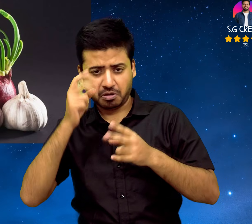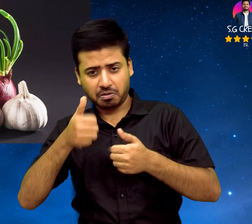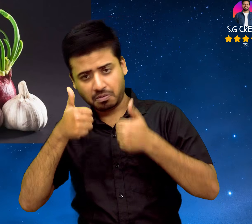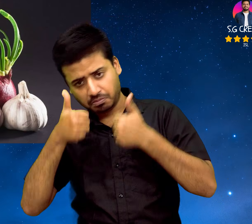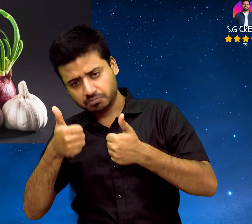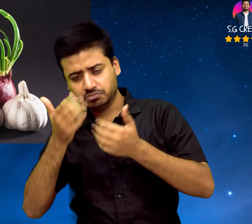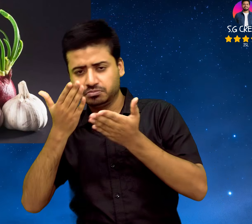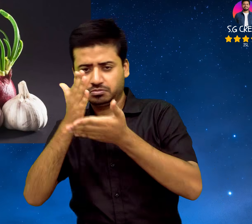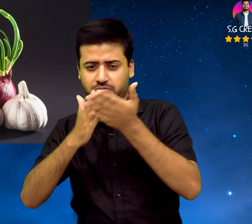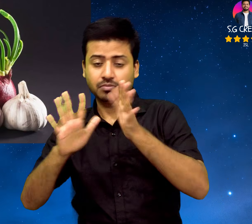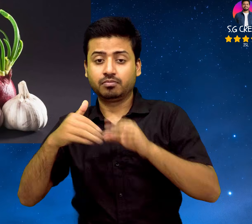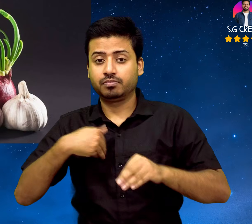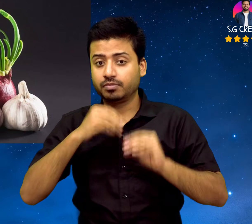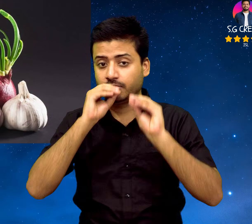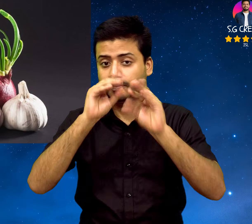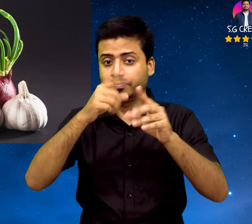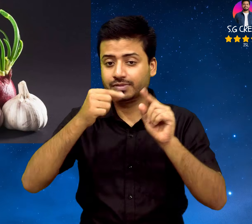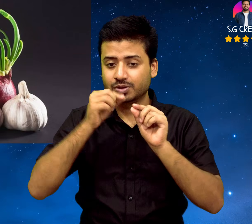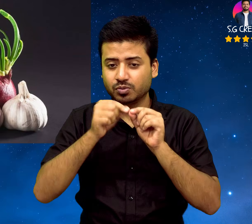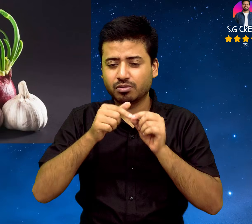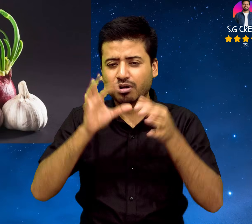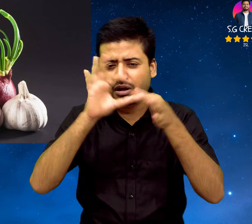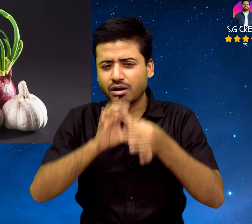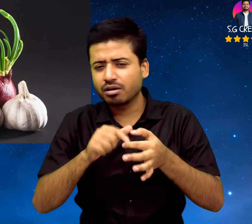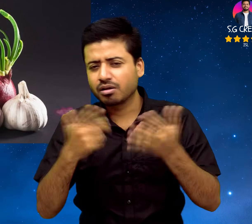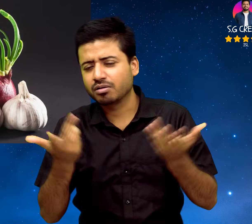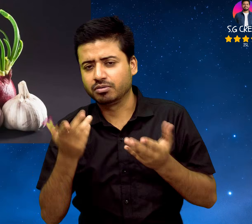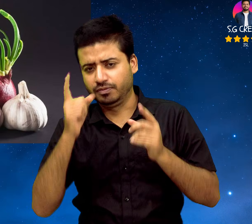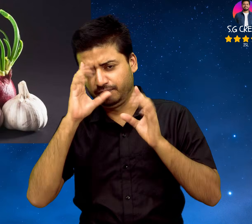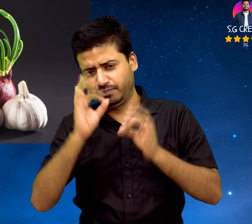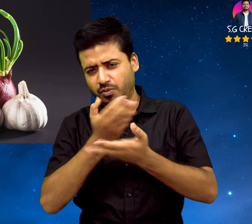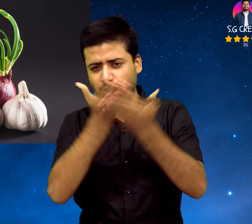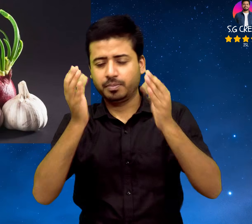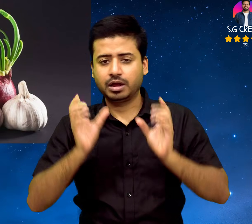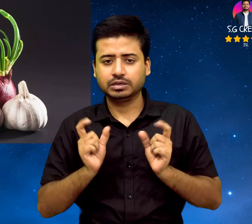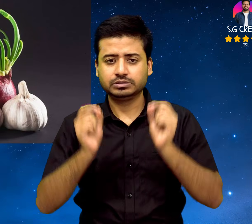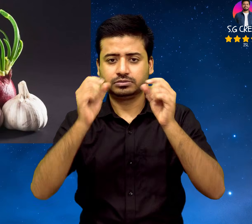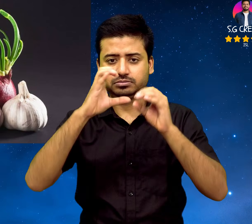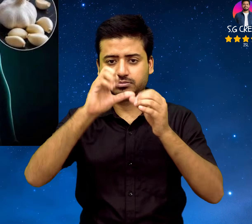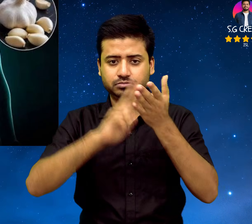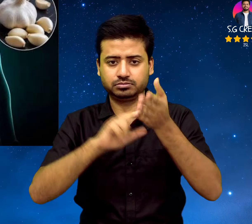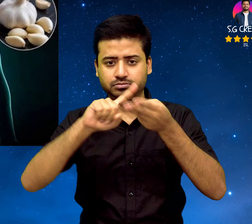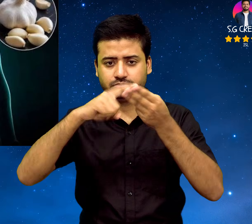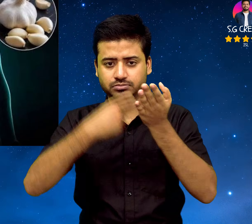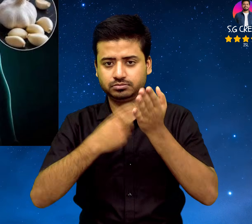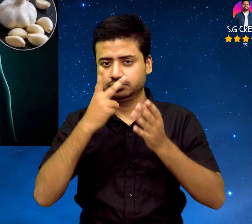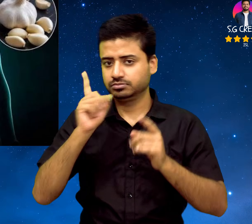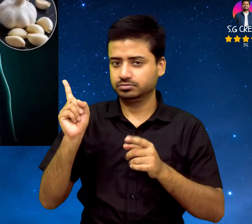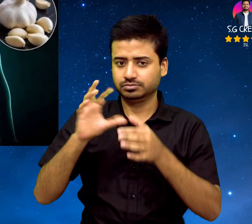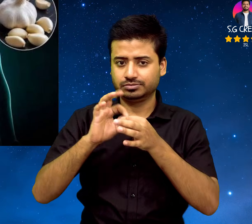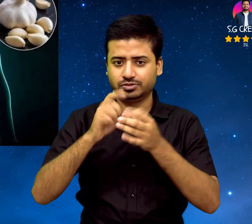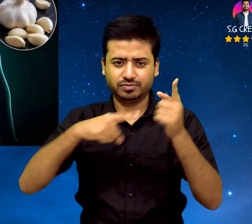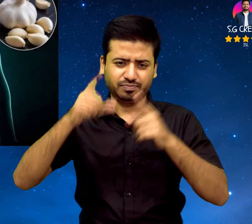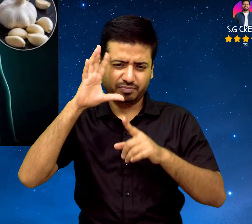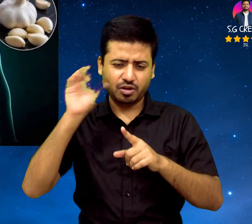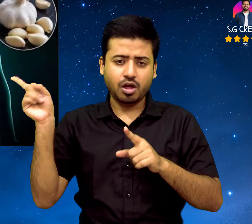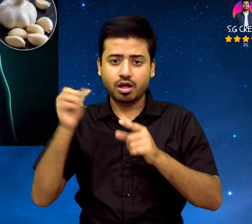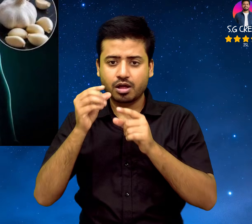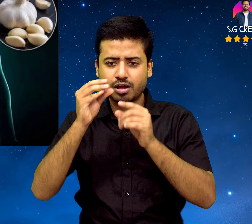When an allium bulb is crushed, chopped, or chewed, cellular disruption occurs, releasing the enzyme alliinase,